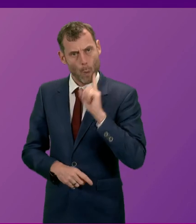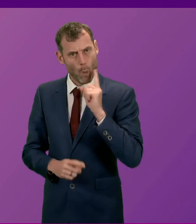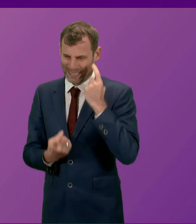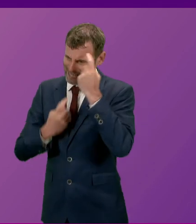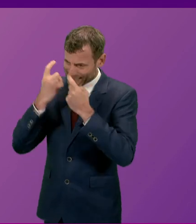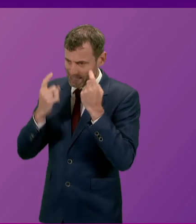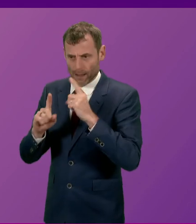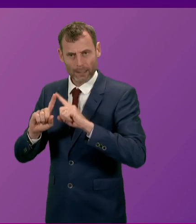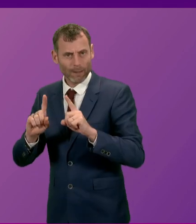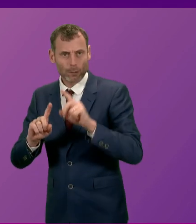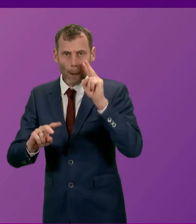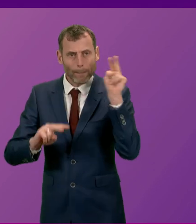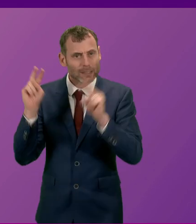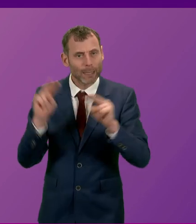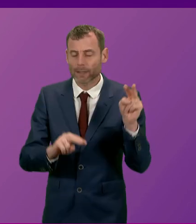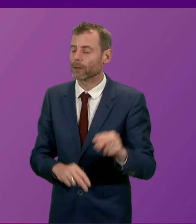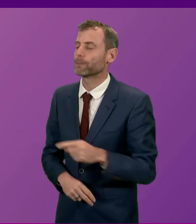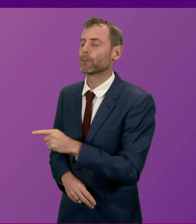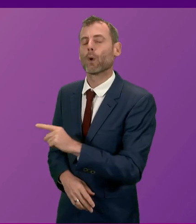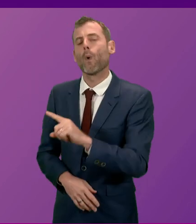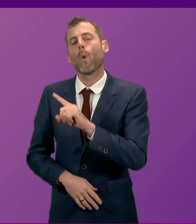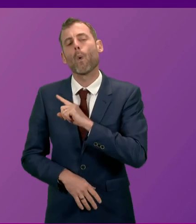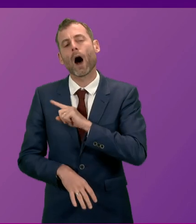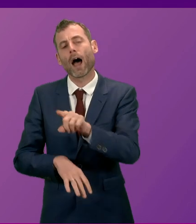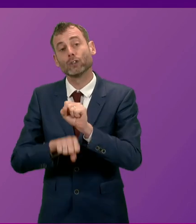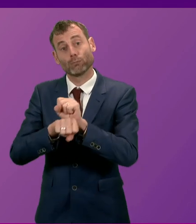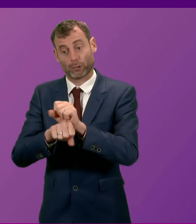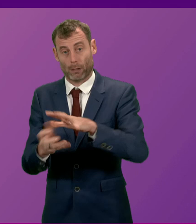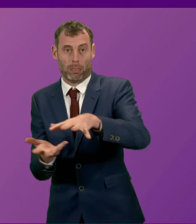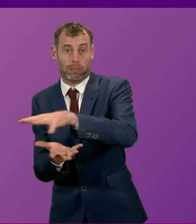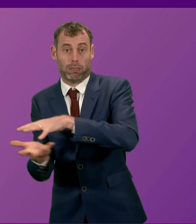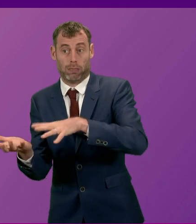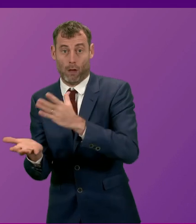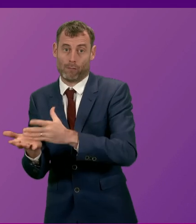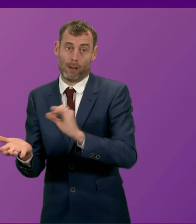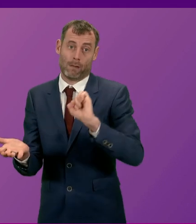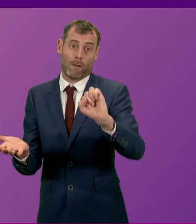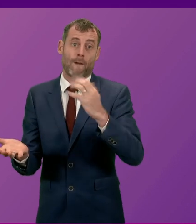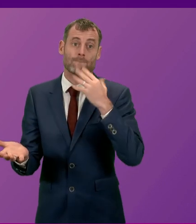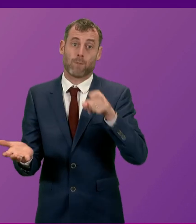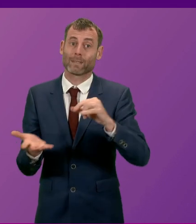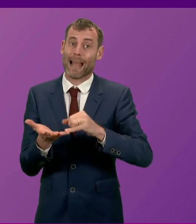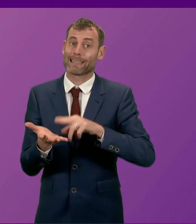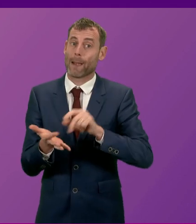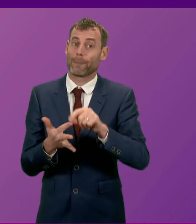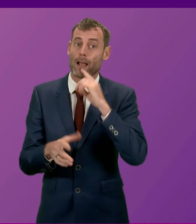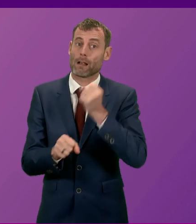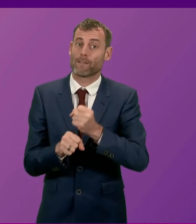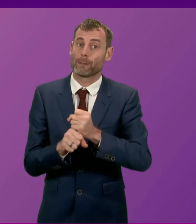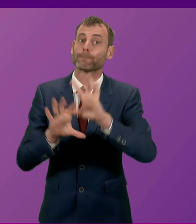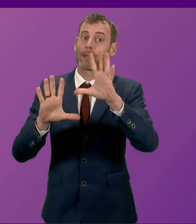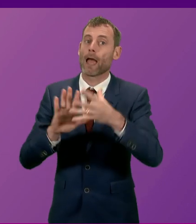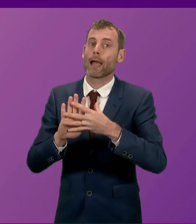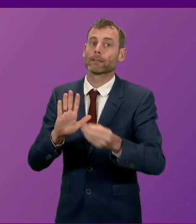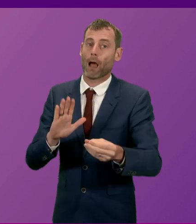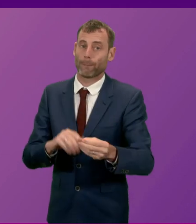reason the prisons are in such a catastrophic state is entirely down to this SNP government. Now let's just take a look at the kind of criminals